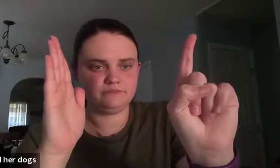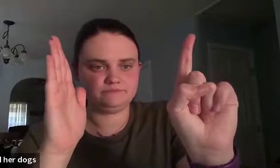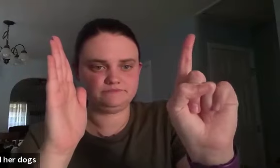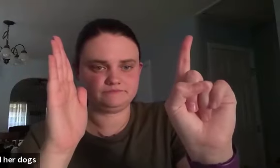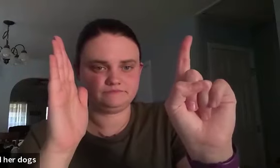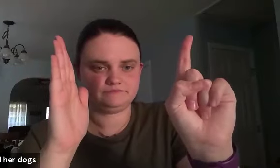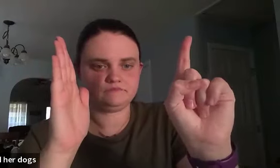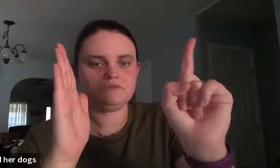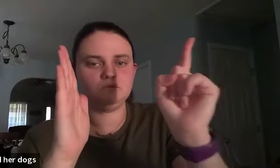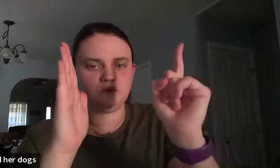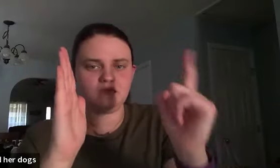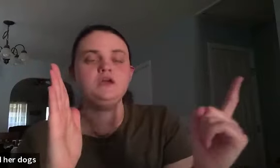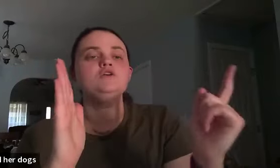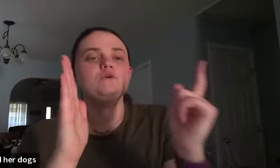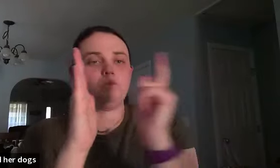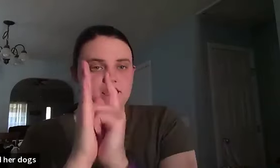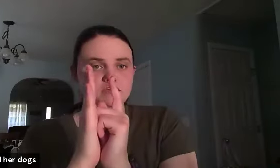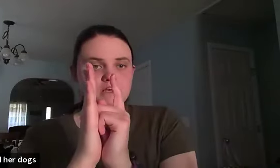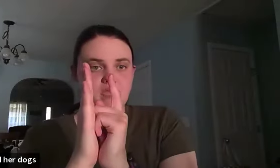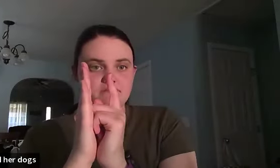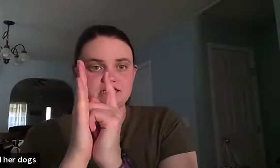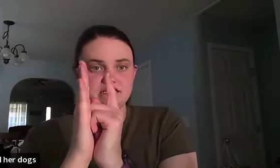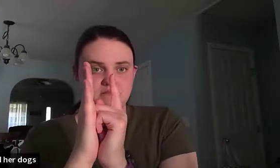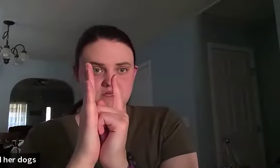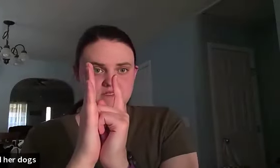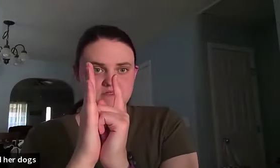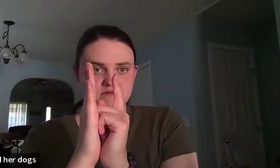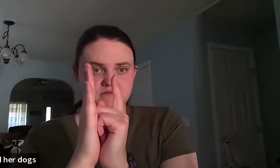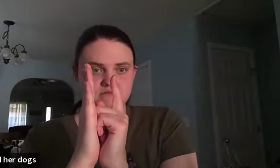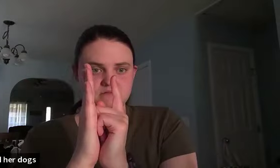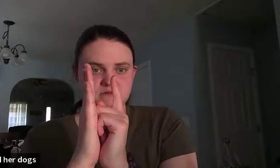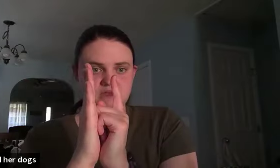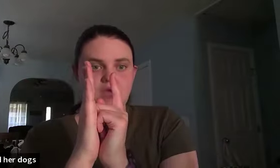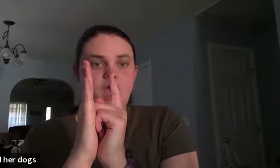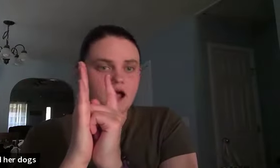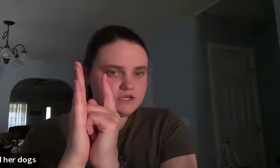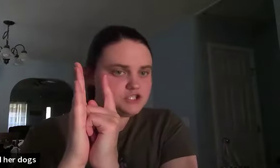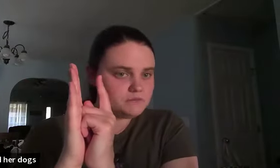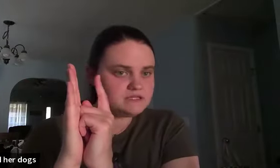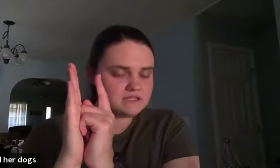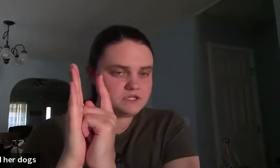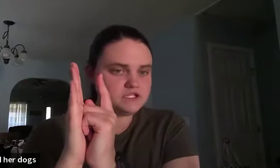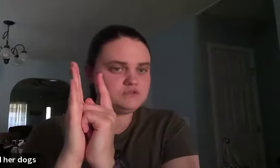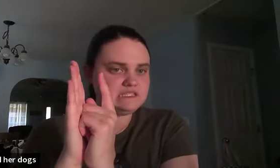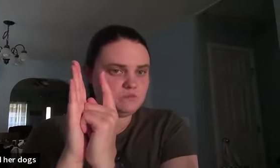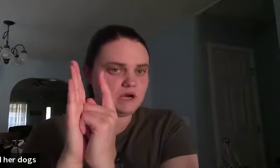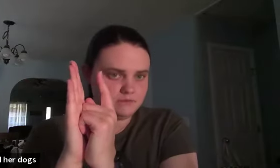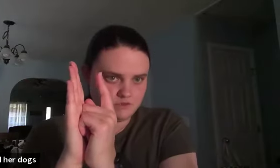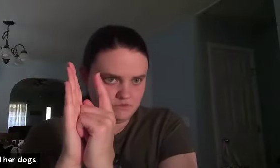finger. Okay. The way you're going to have it is like this. I'm going to turn mine sideways so you see what I'm doing